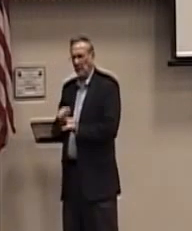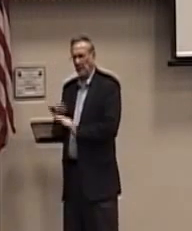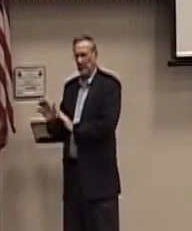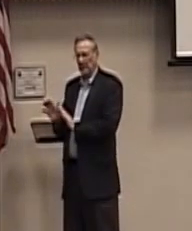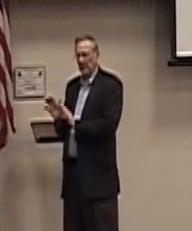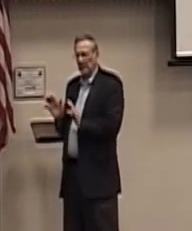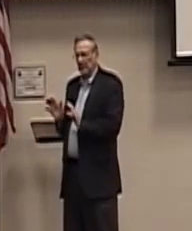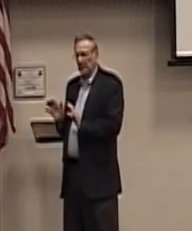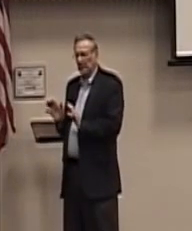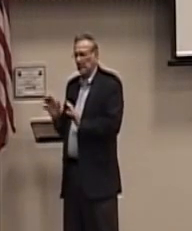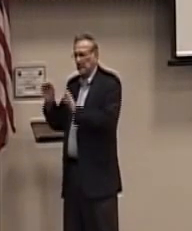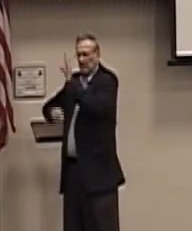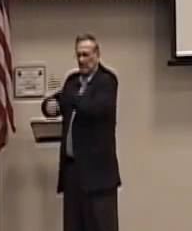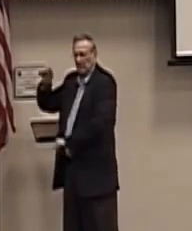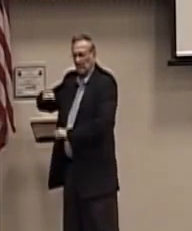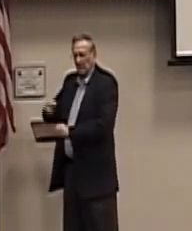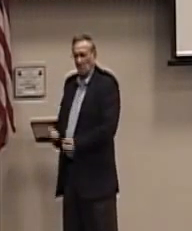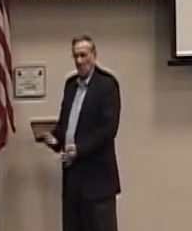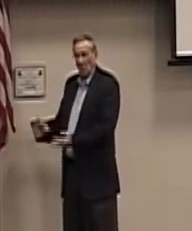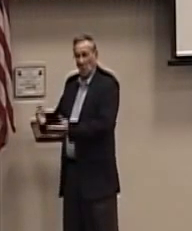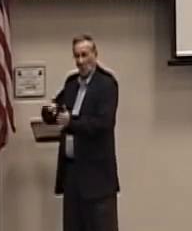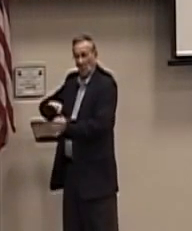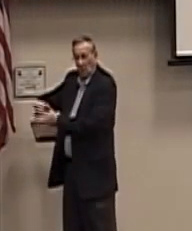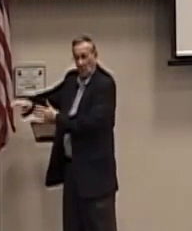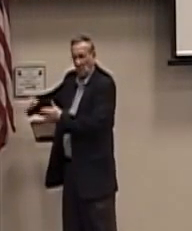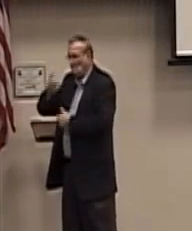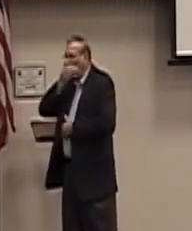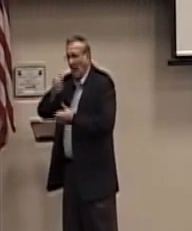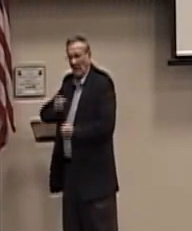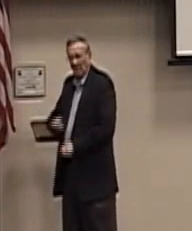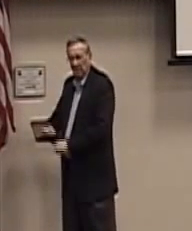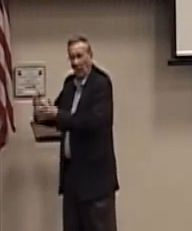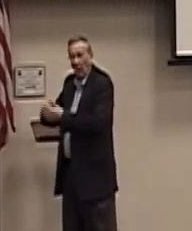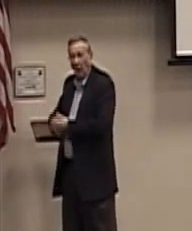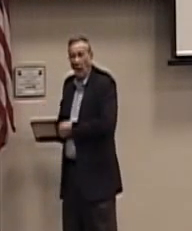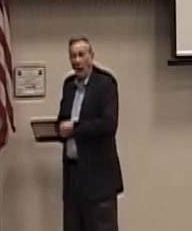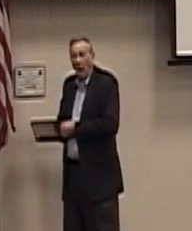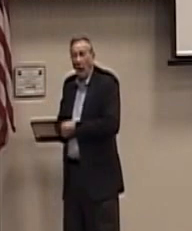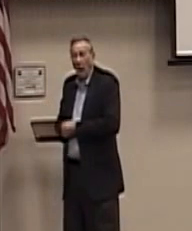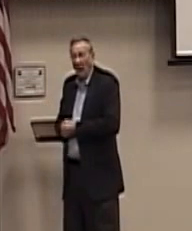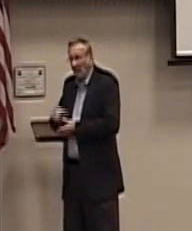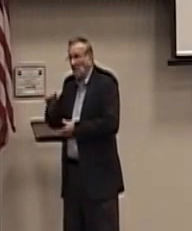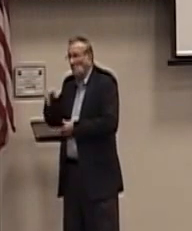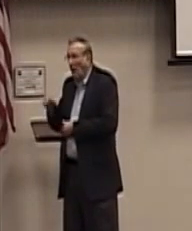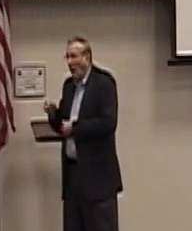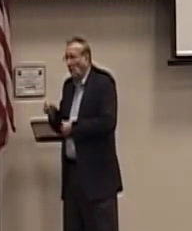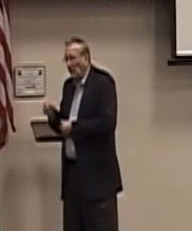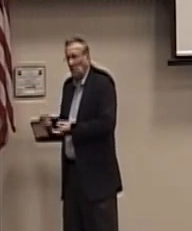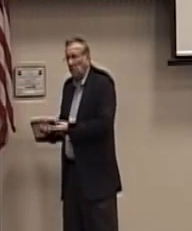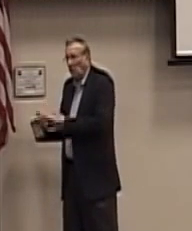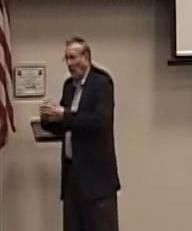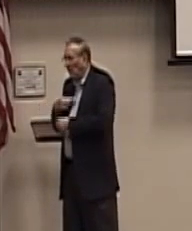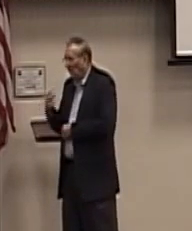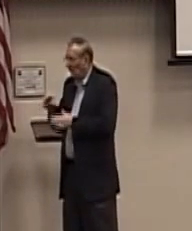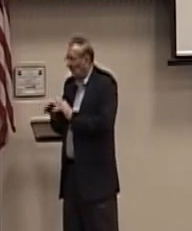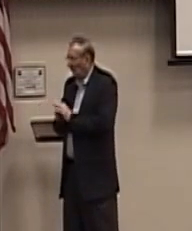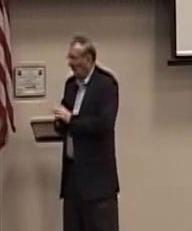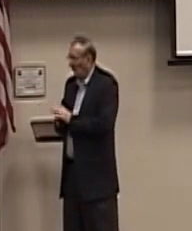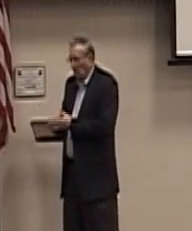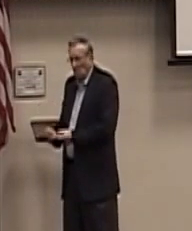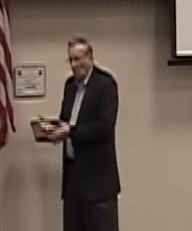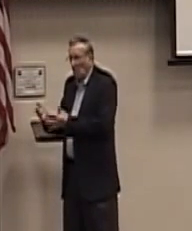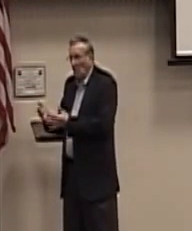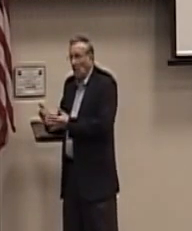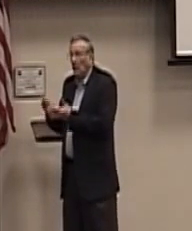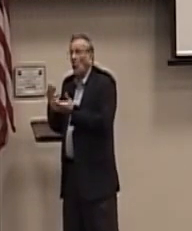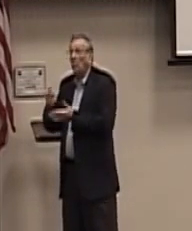tore down his posters. He burned them and his masks. It looks like it's in his apartment. I'm not sure where he did that when I saw the picture. But he